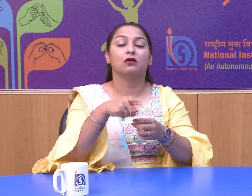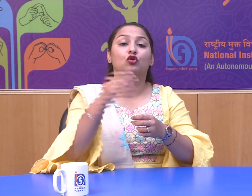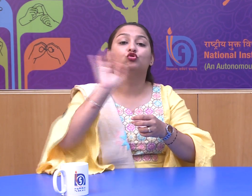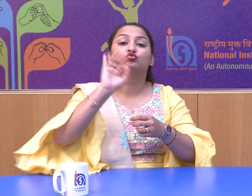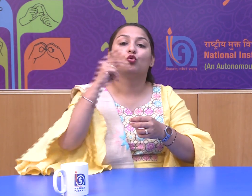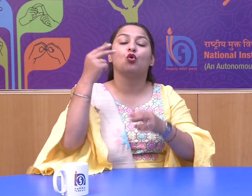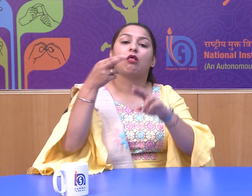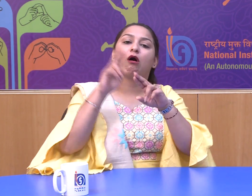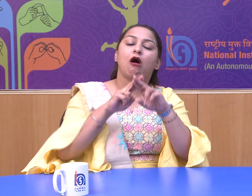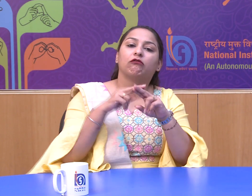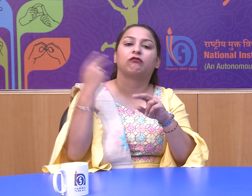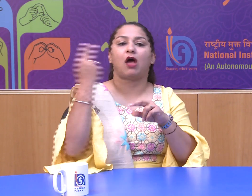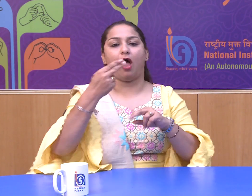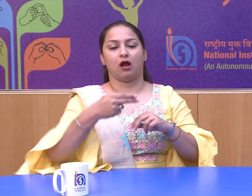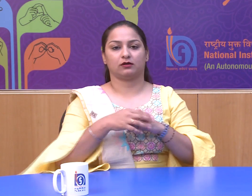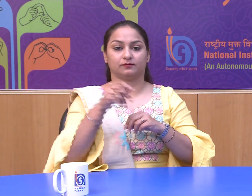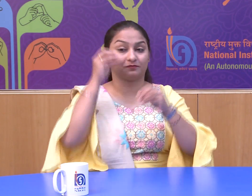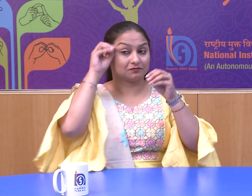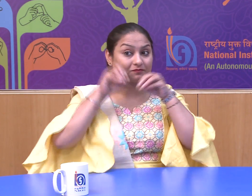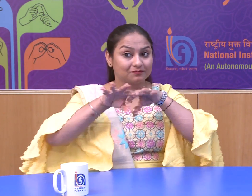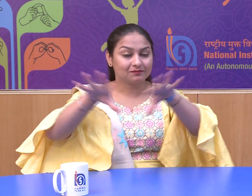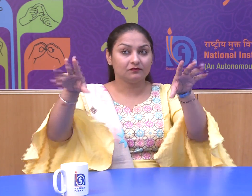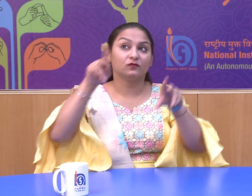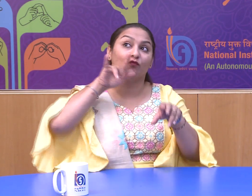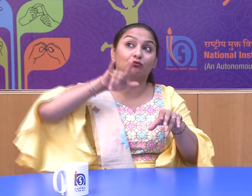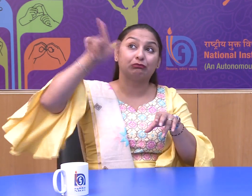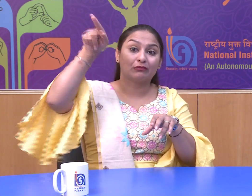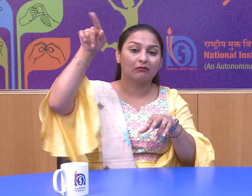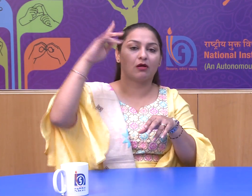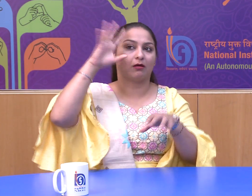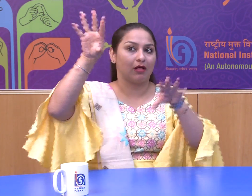also influenced by the foreign invasions.